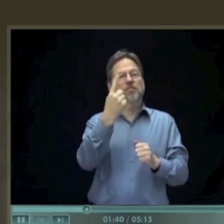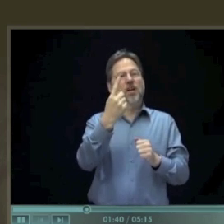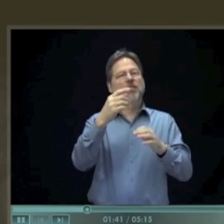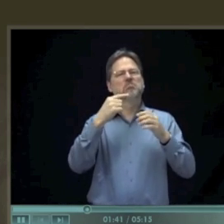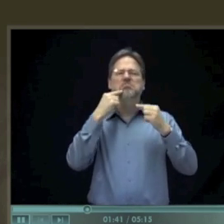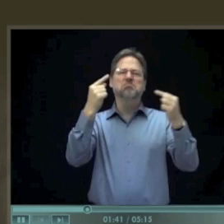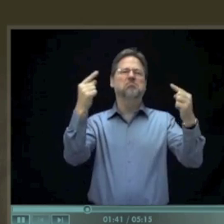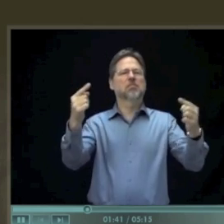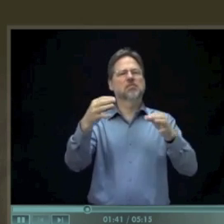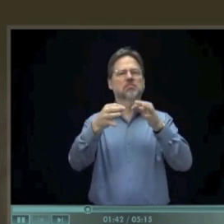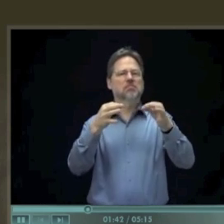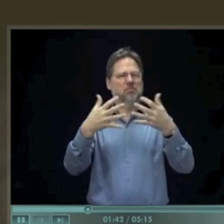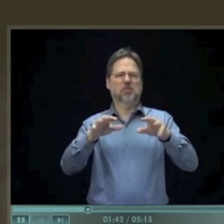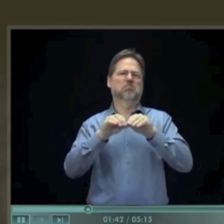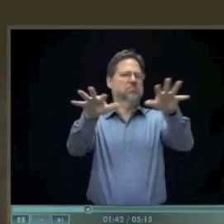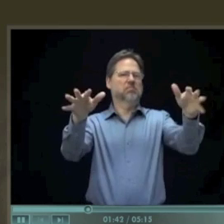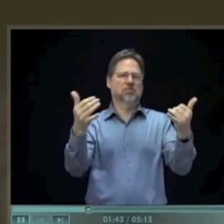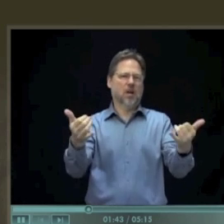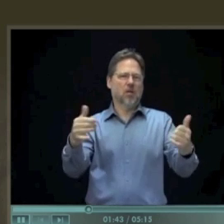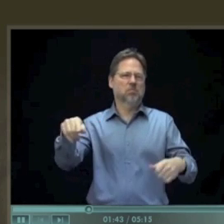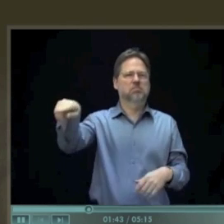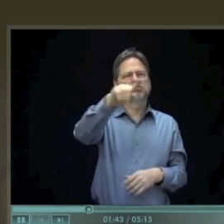those reasons have changed over the years.